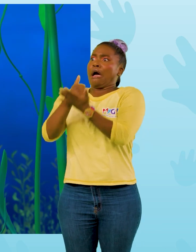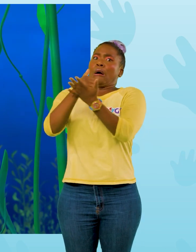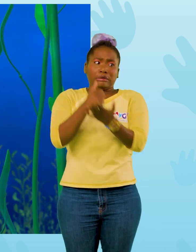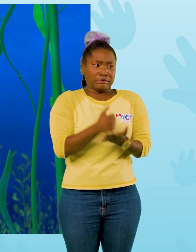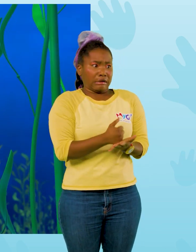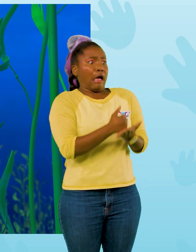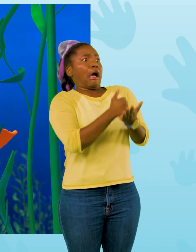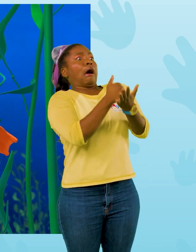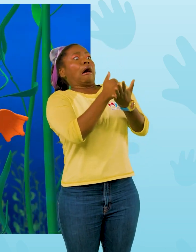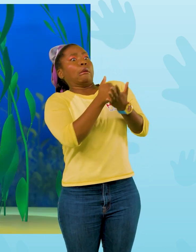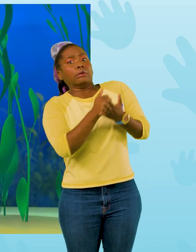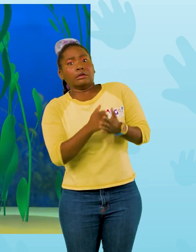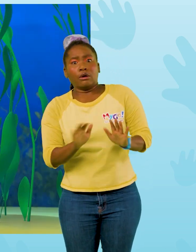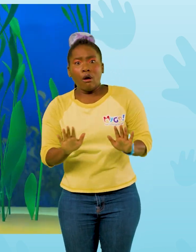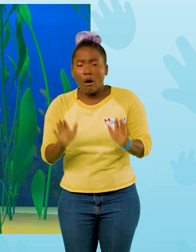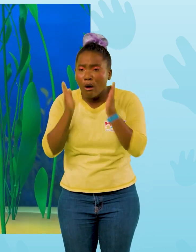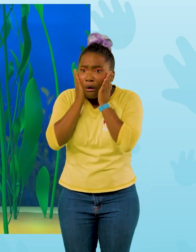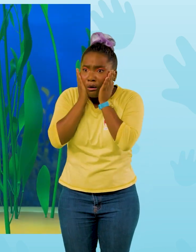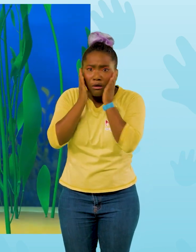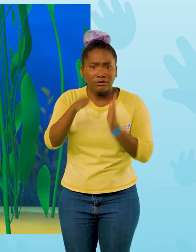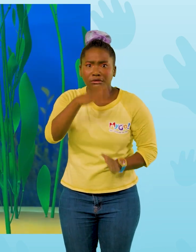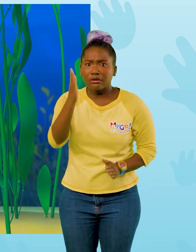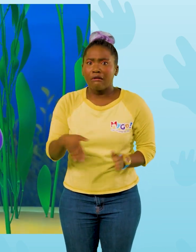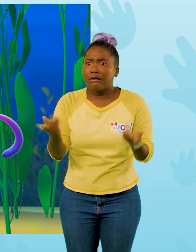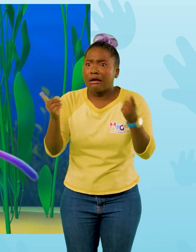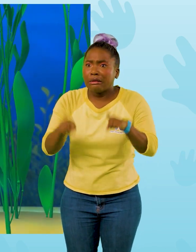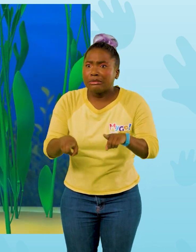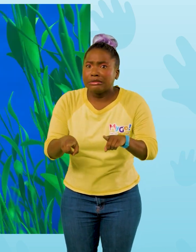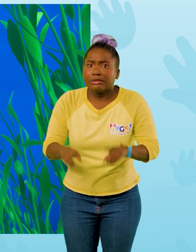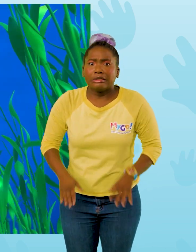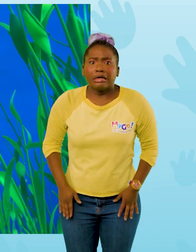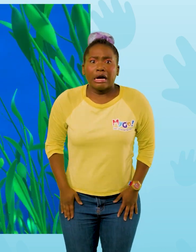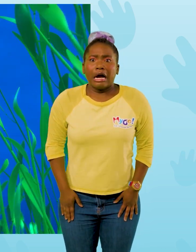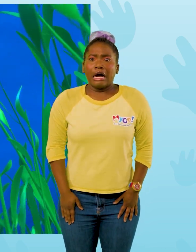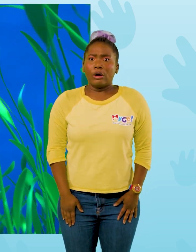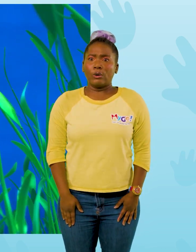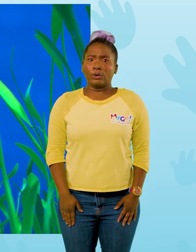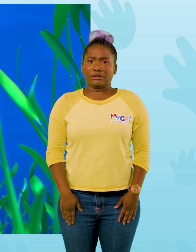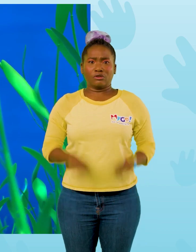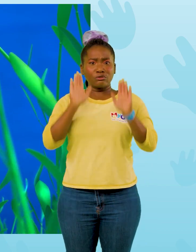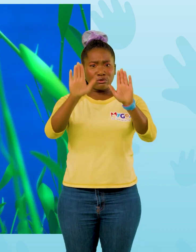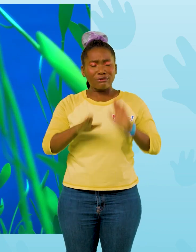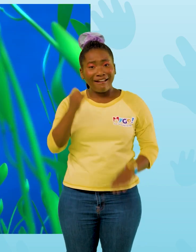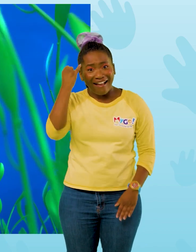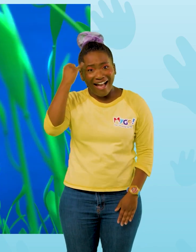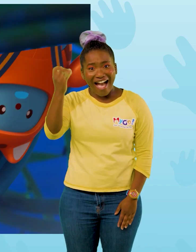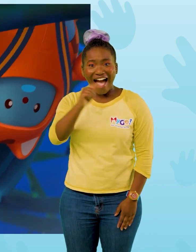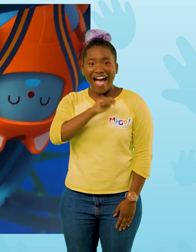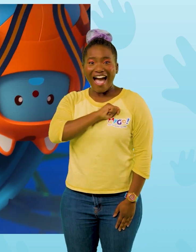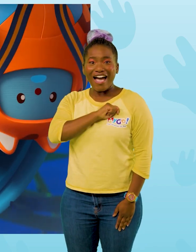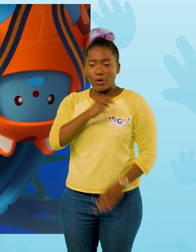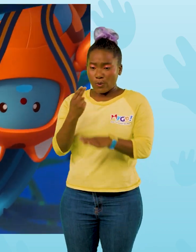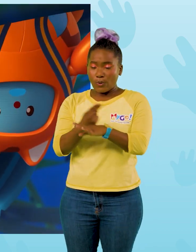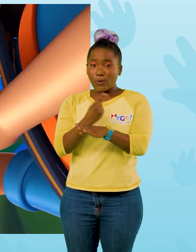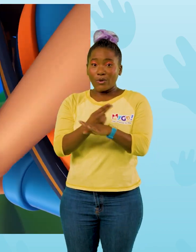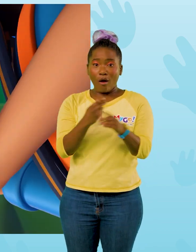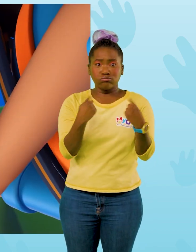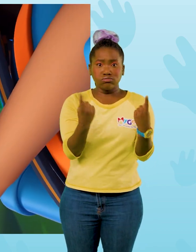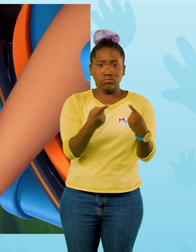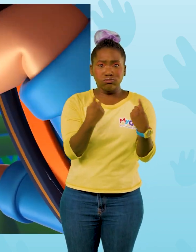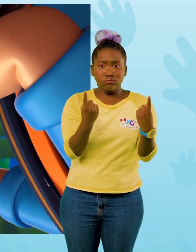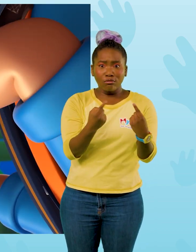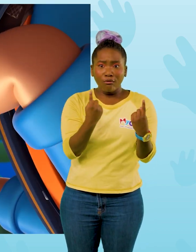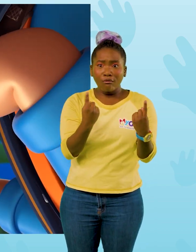Kelp! Kelp! Oh no, this never happens. Great idea, Tabs. Let's use the